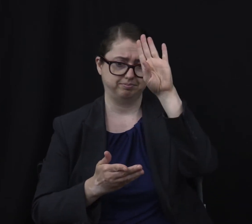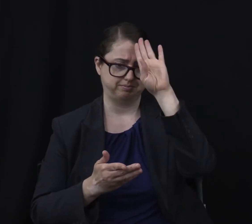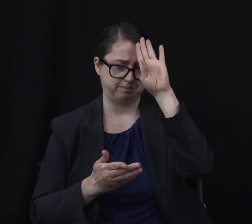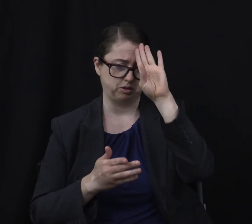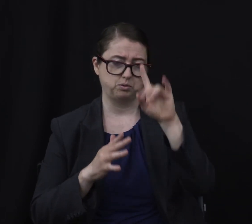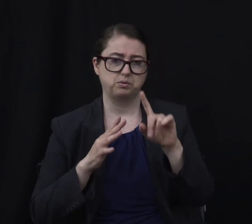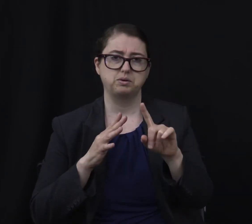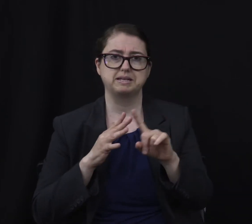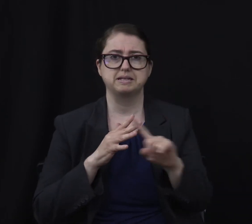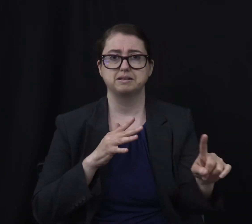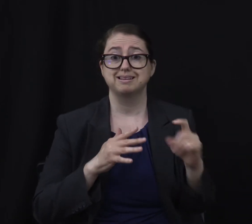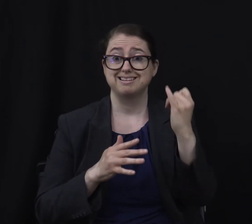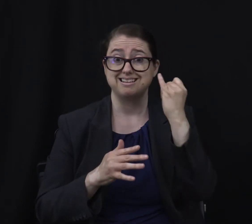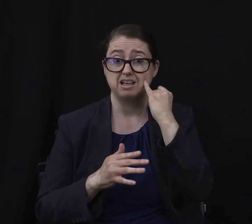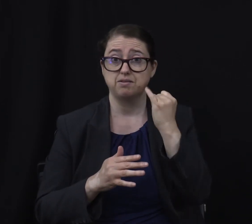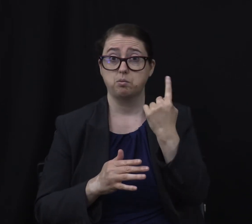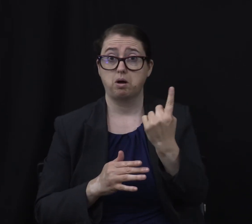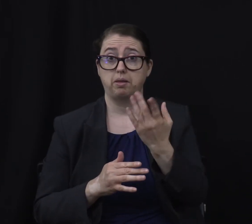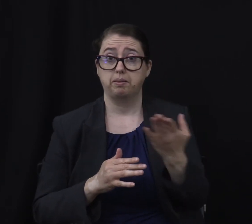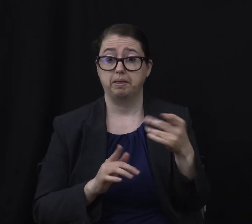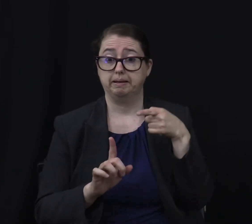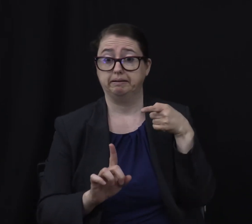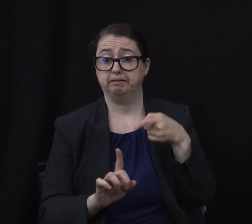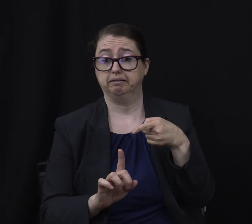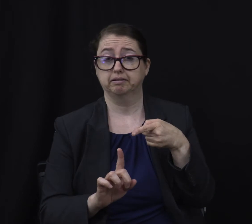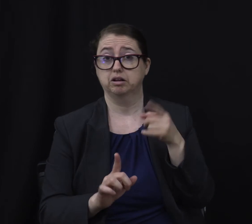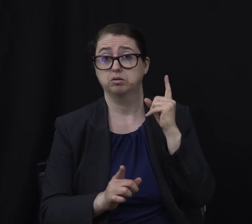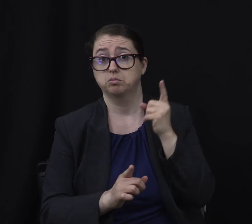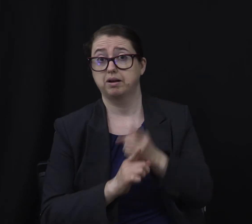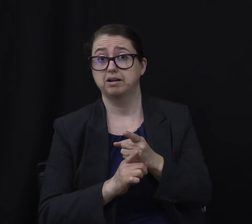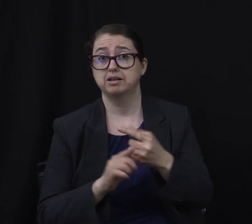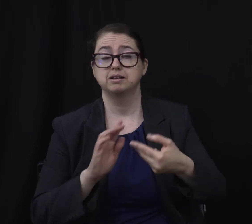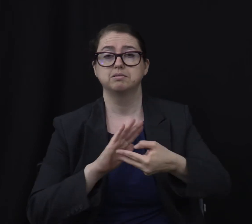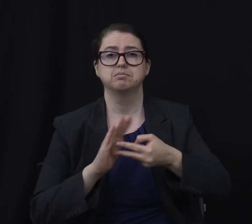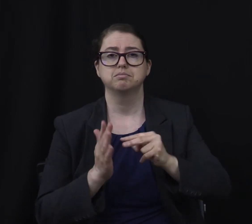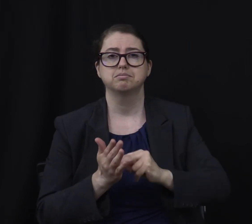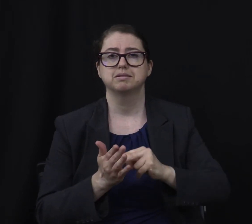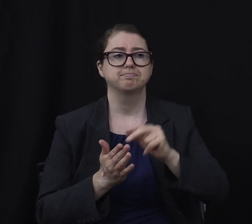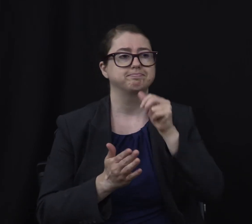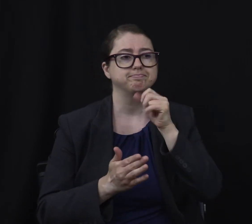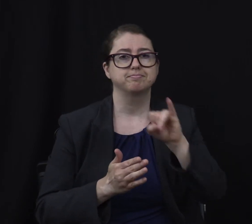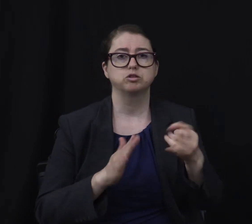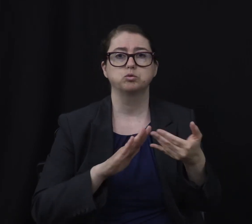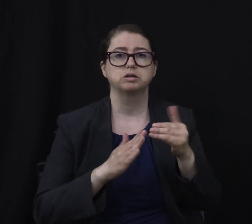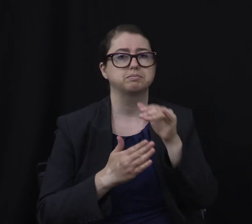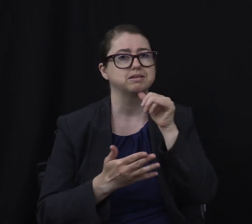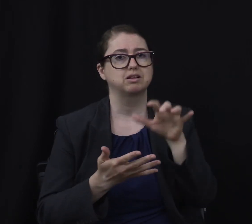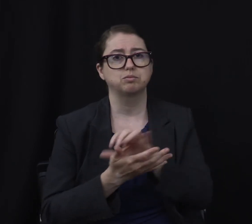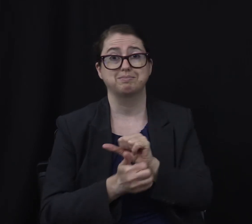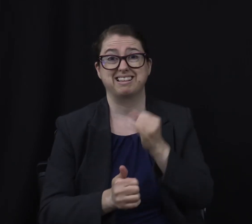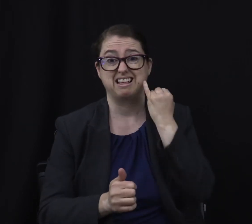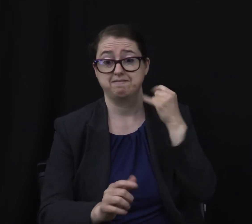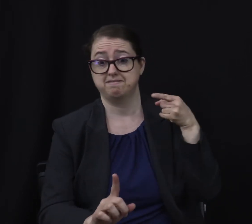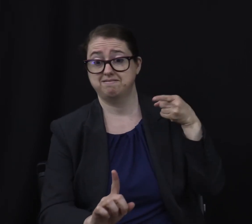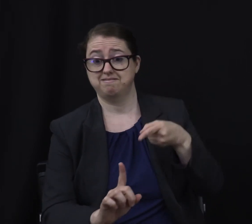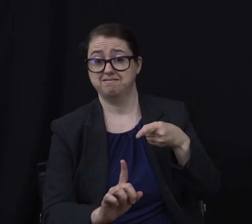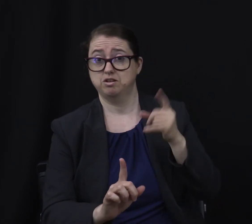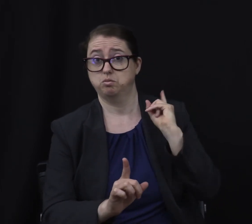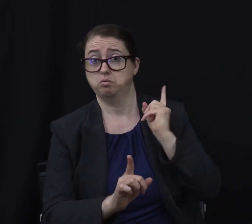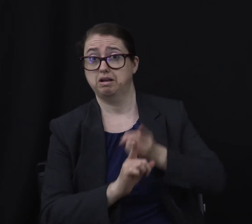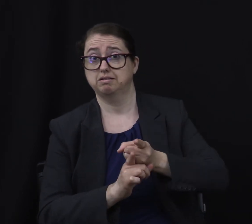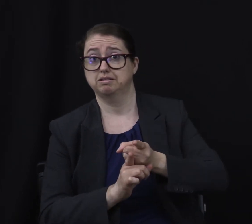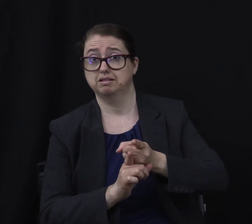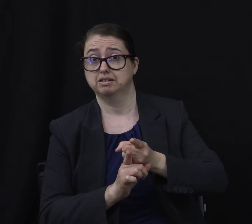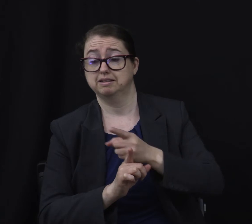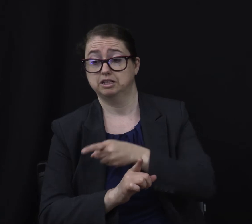get this right, there might not be a destruction of Jerusalem. If they get this right, there's a chance that